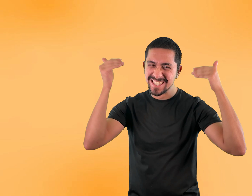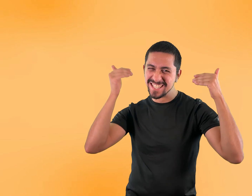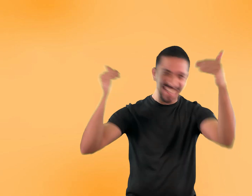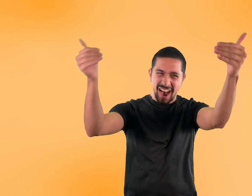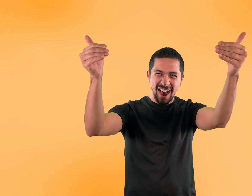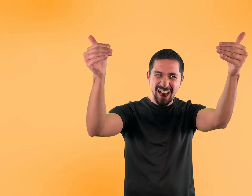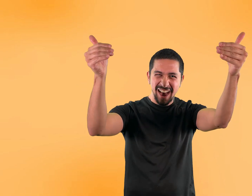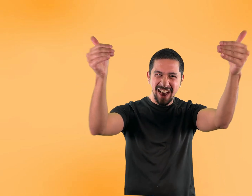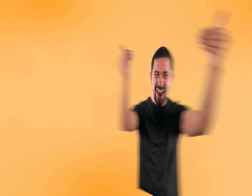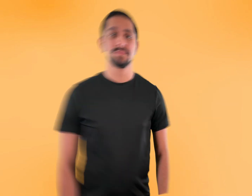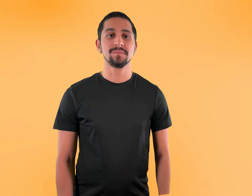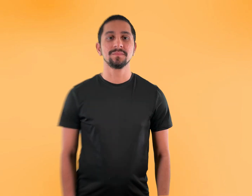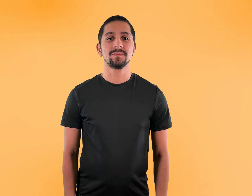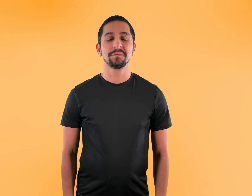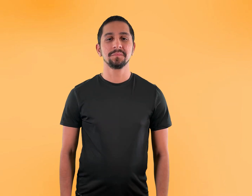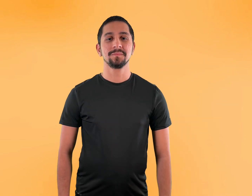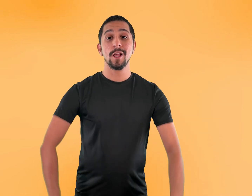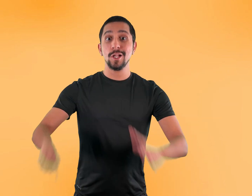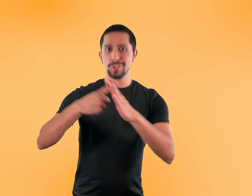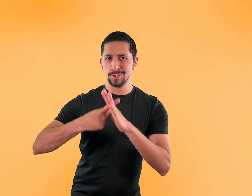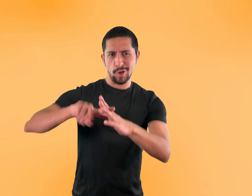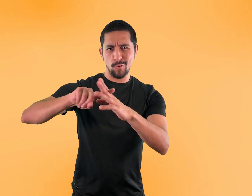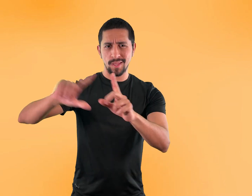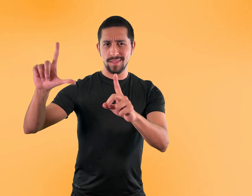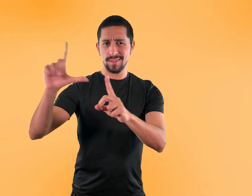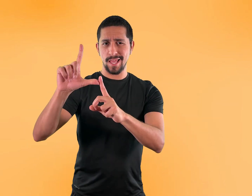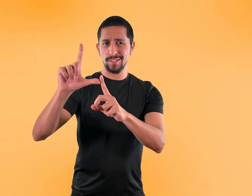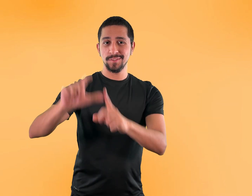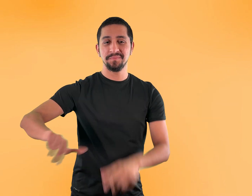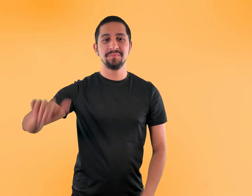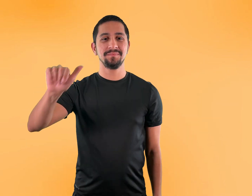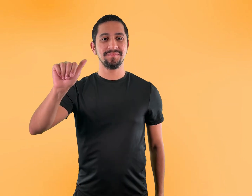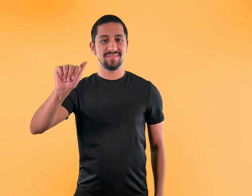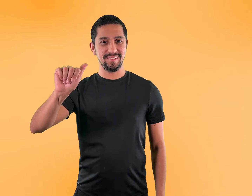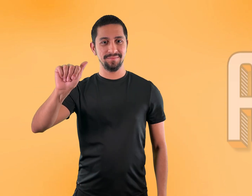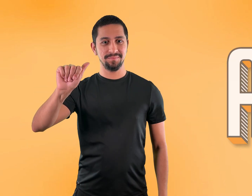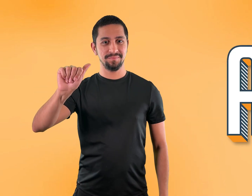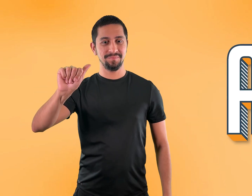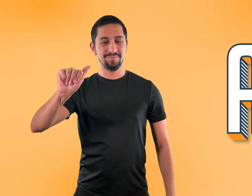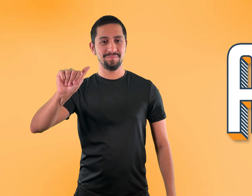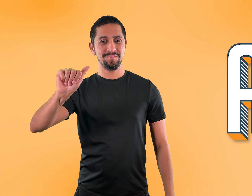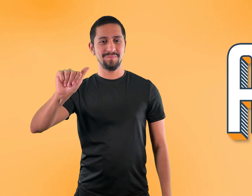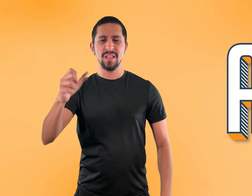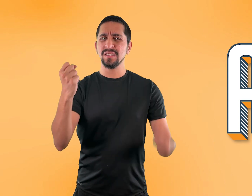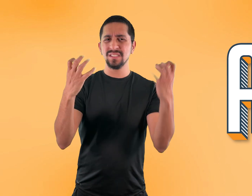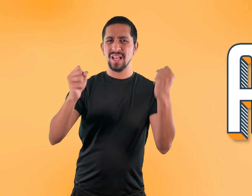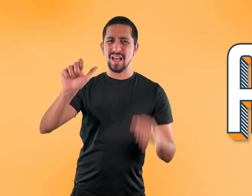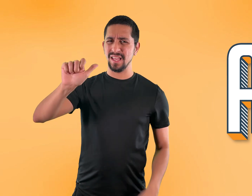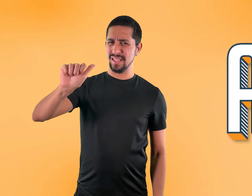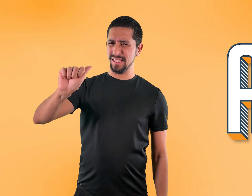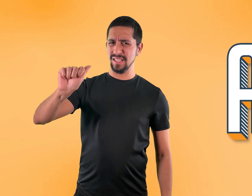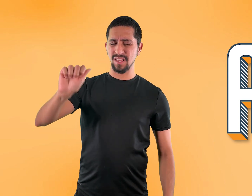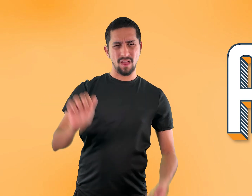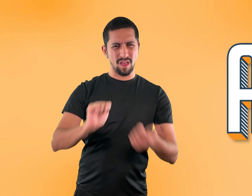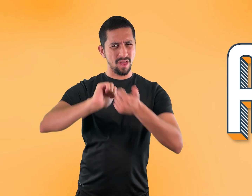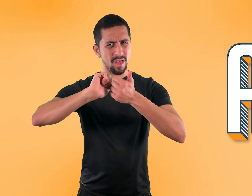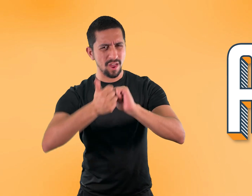Let's begin. We'll start at the pretty obvious beginning, the letter A. To sign A, you